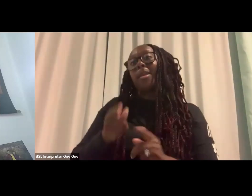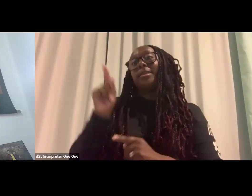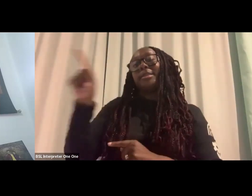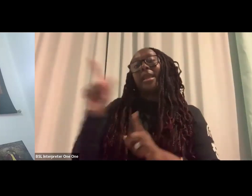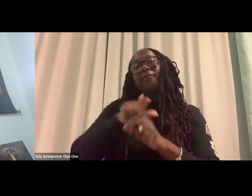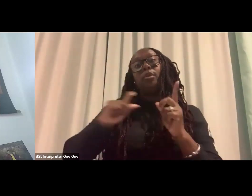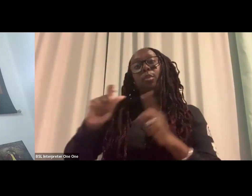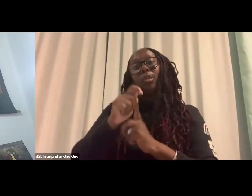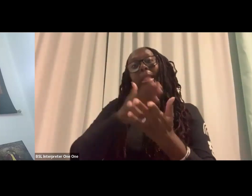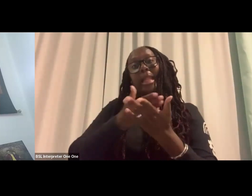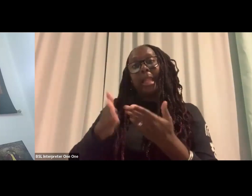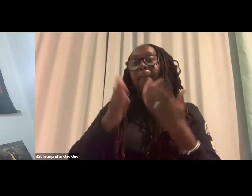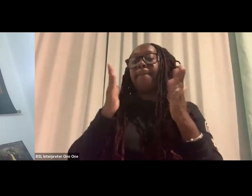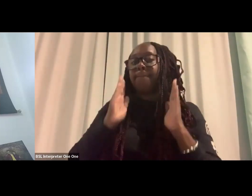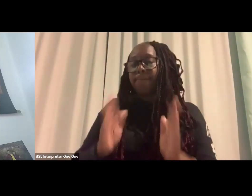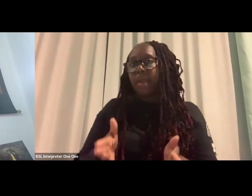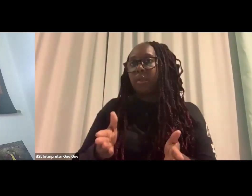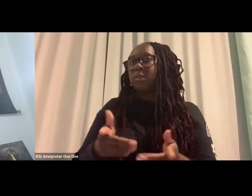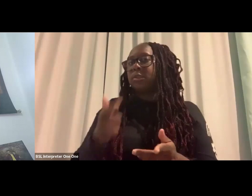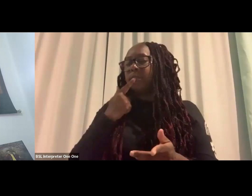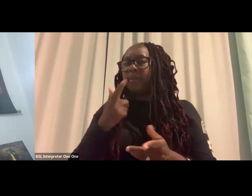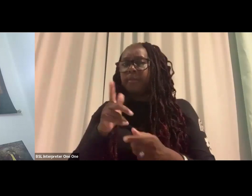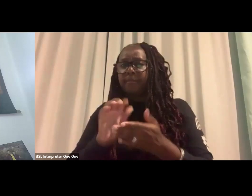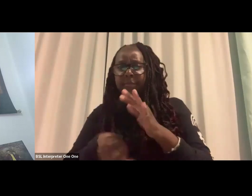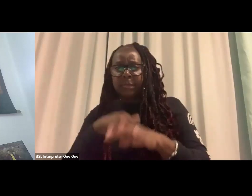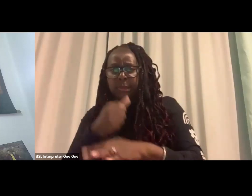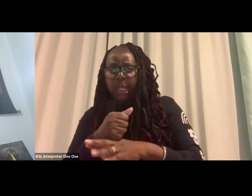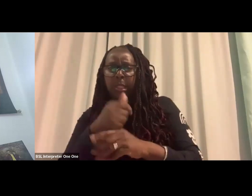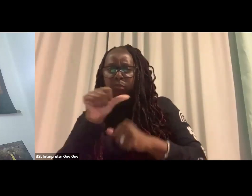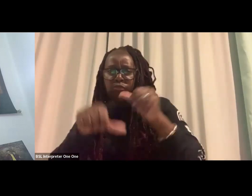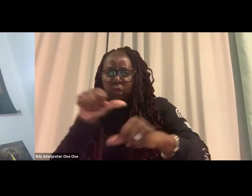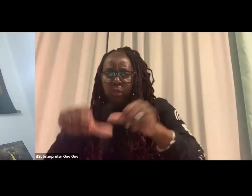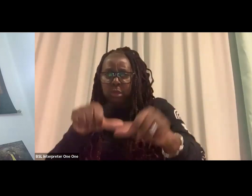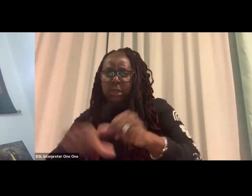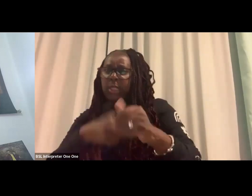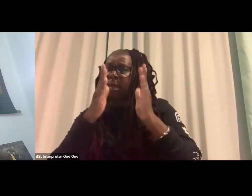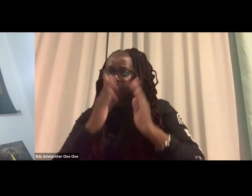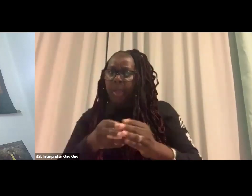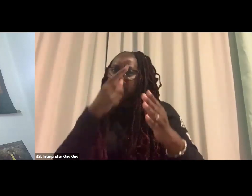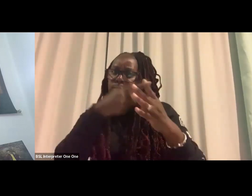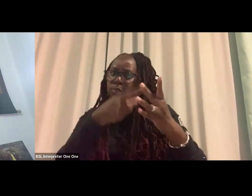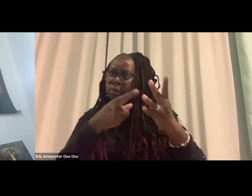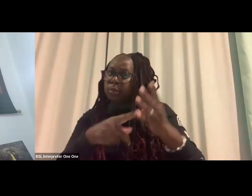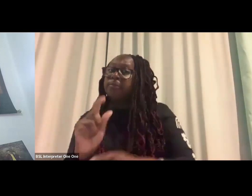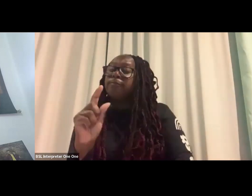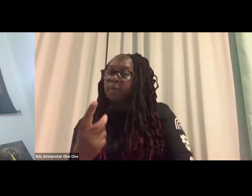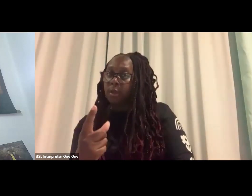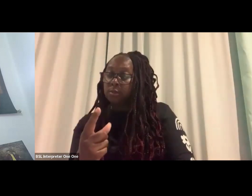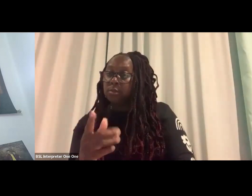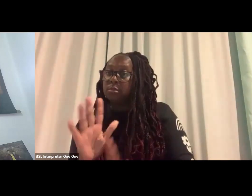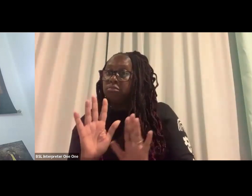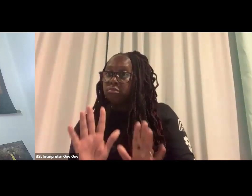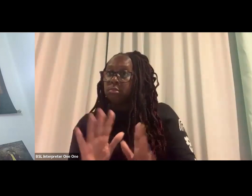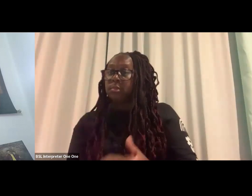clearance. Community plays a major role in the decision-making process in Bhutan's development context.